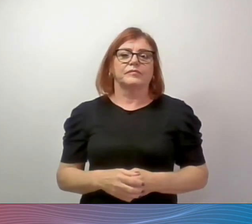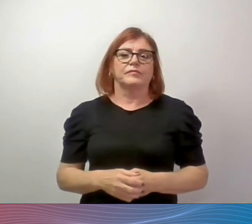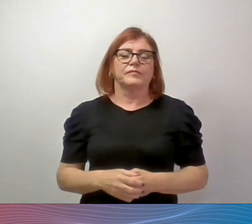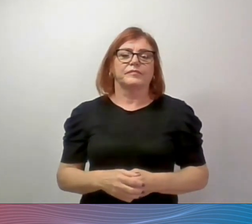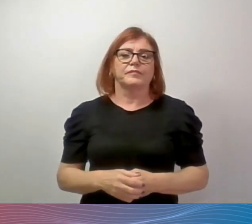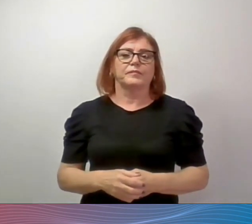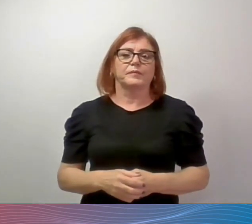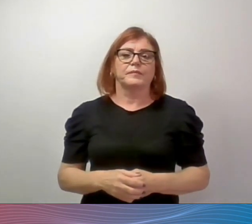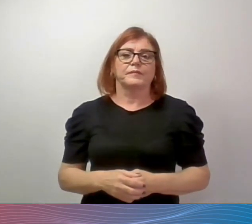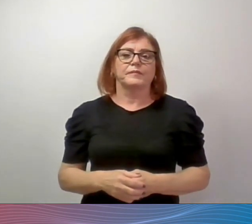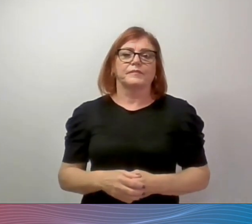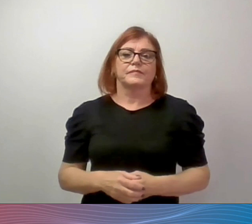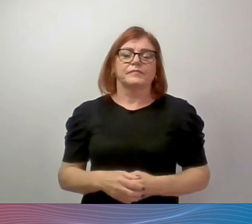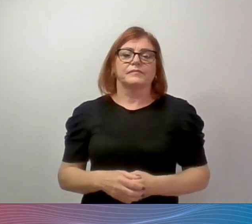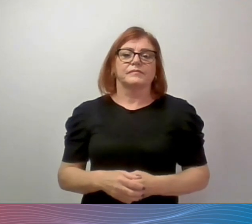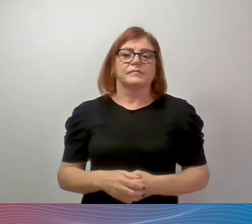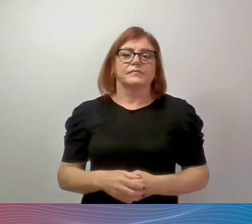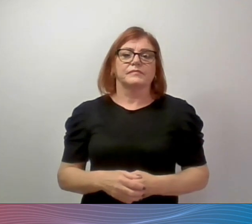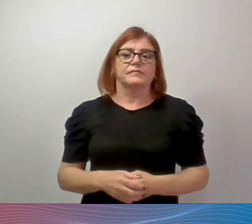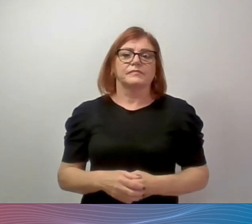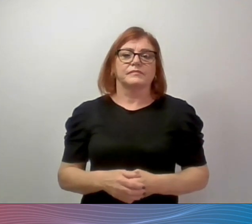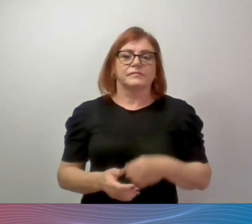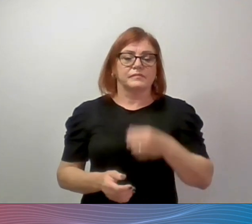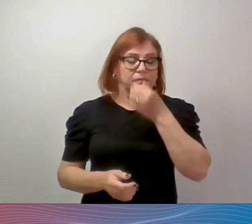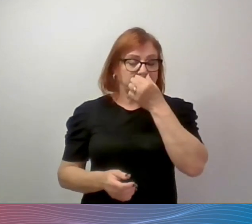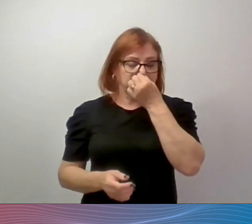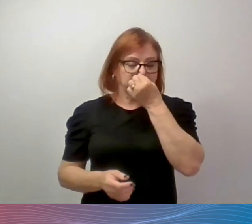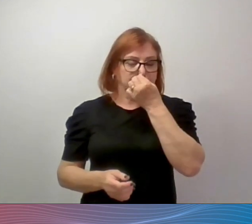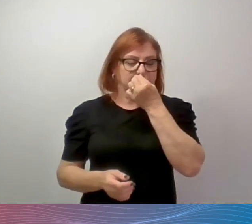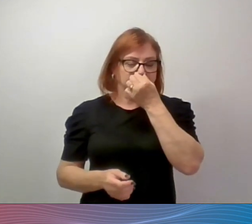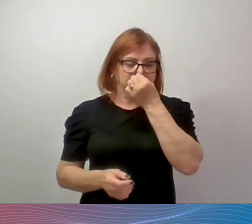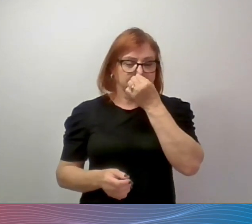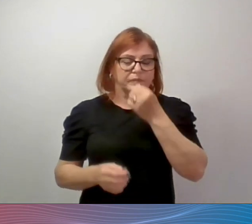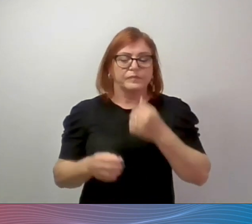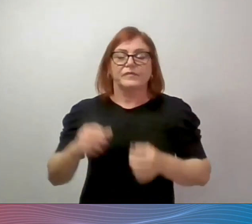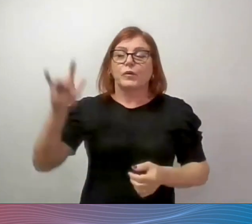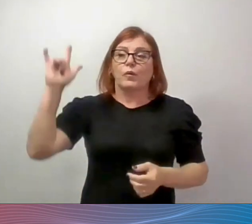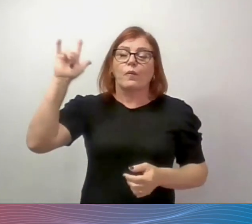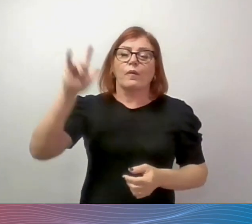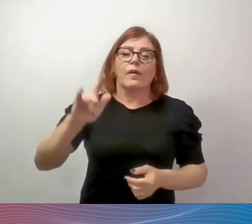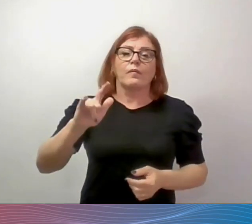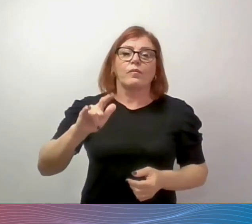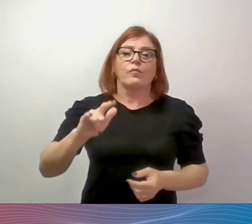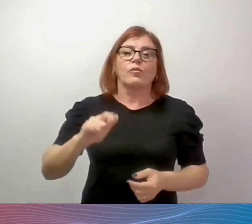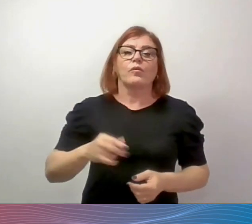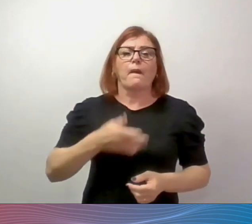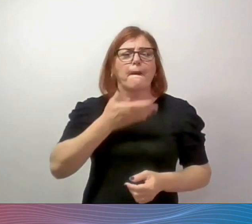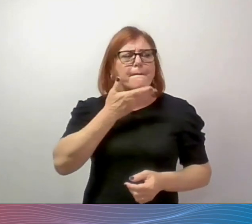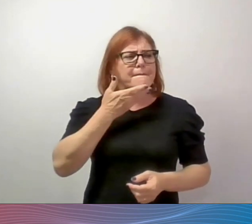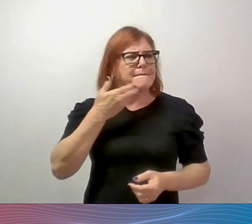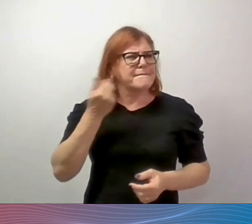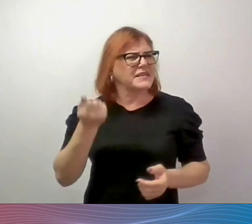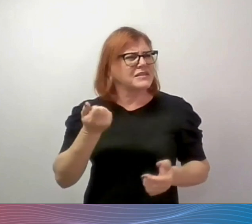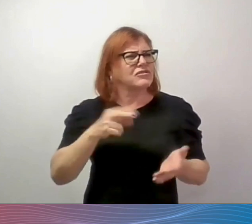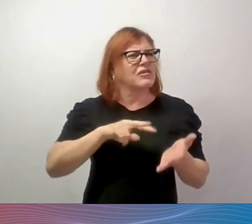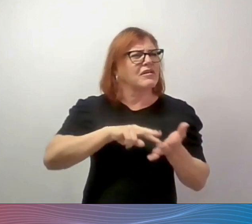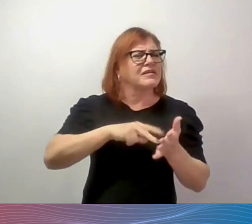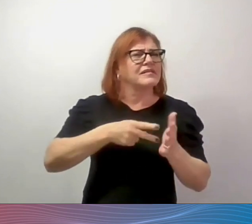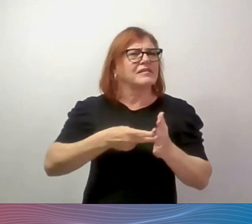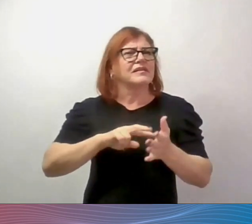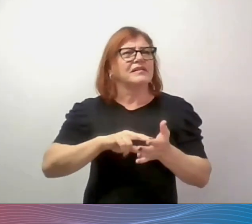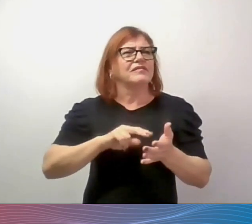irmãos, é a doação. Personally, dear saints, I think that the best definition for love is